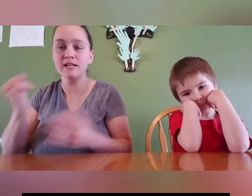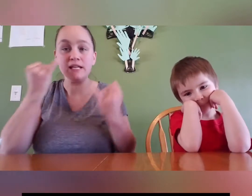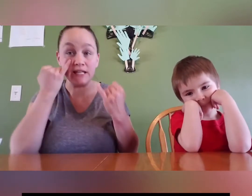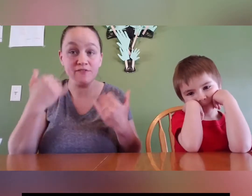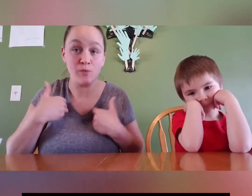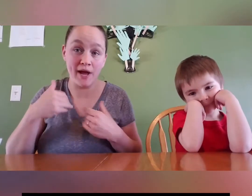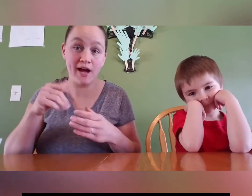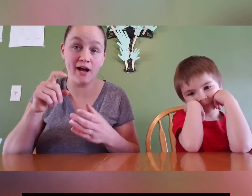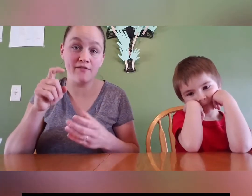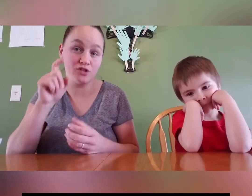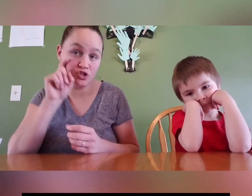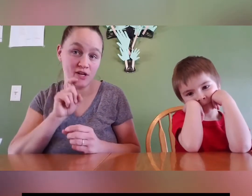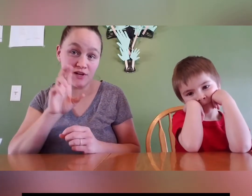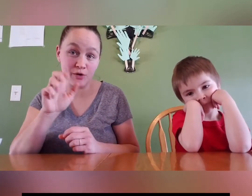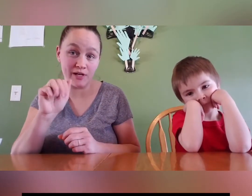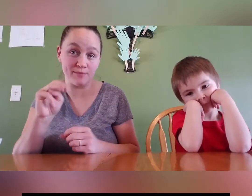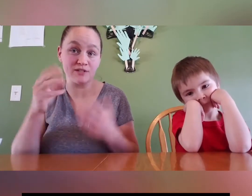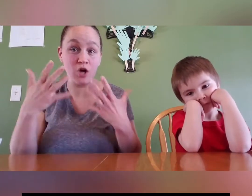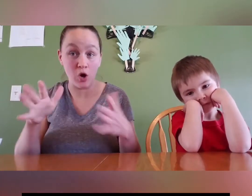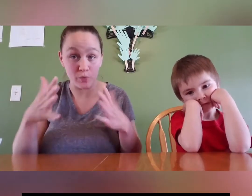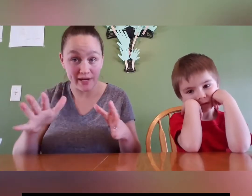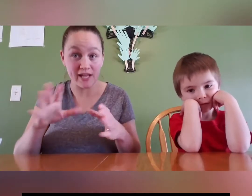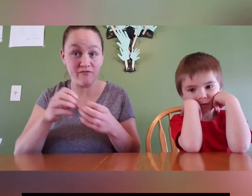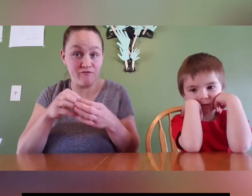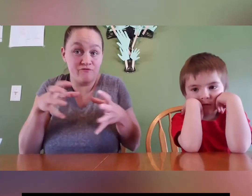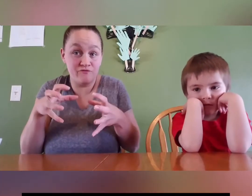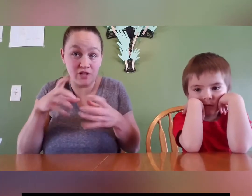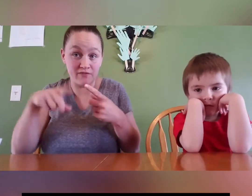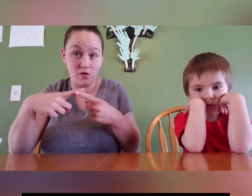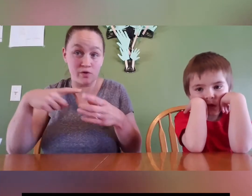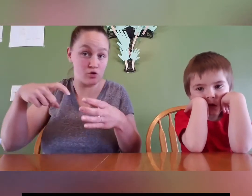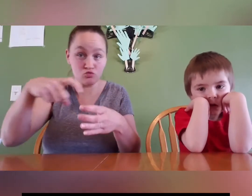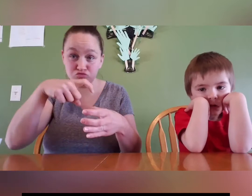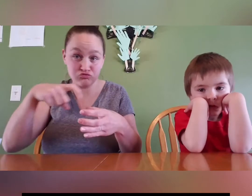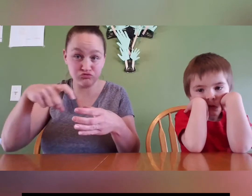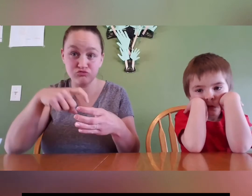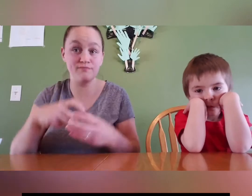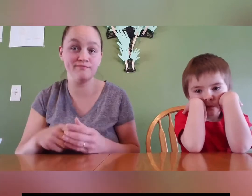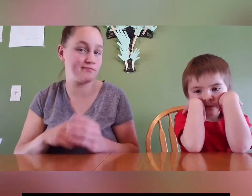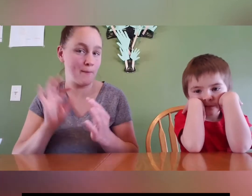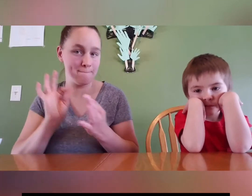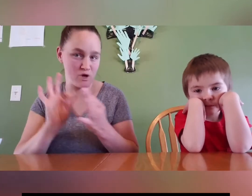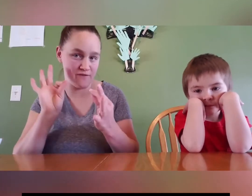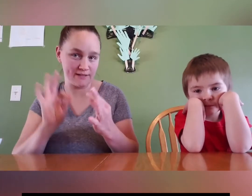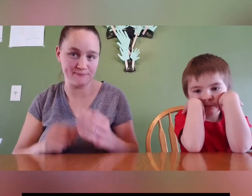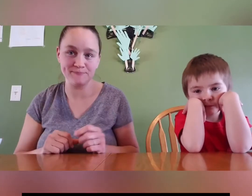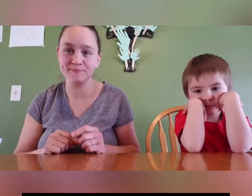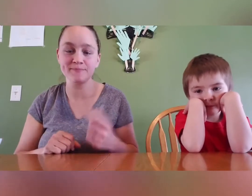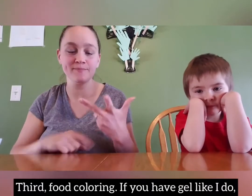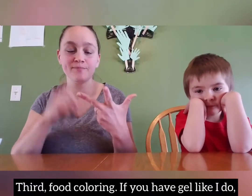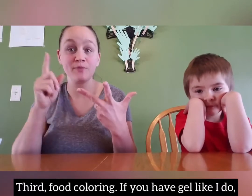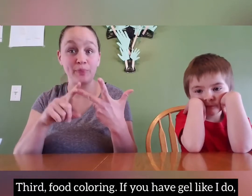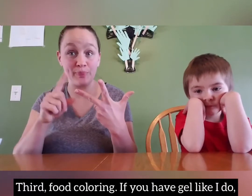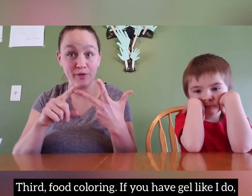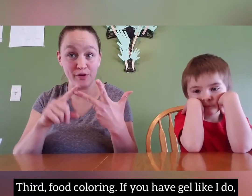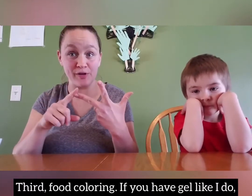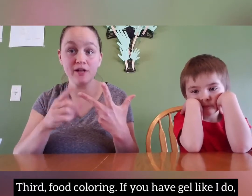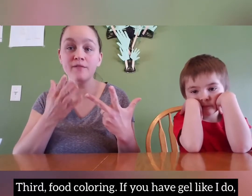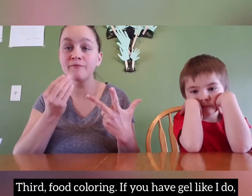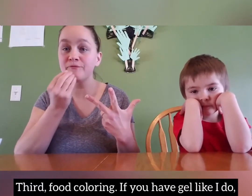If you have shaving cream that's already fluffy when you perfect. Third,